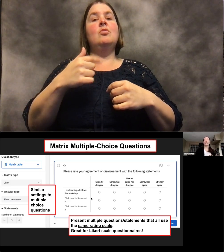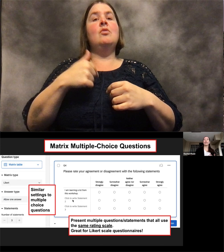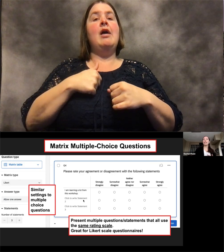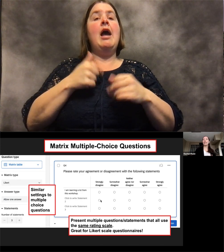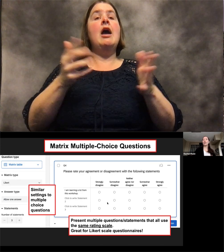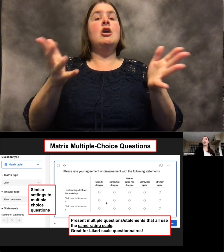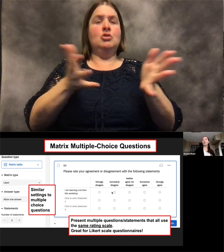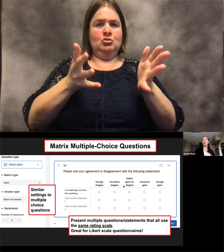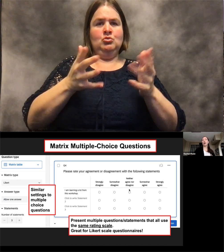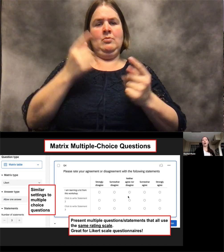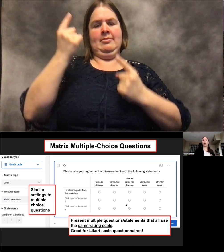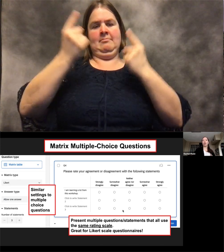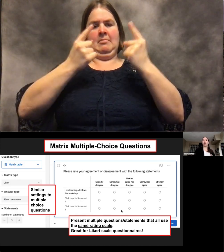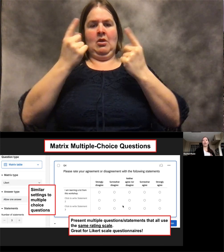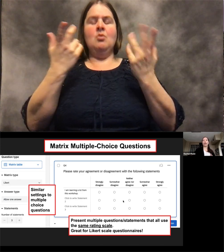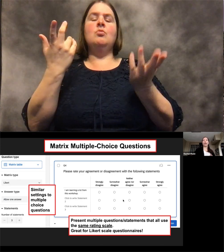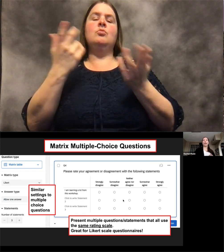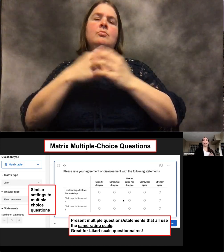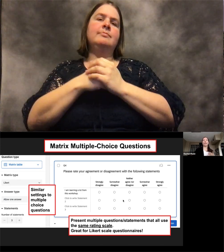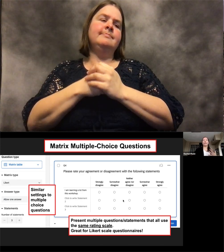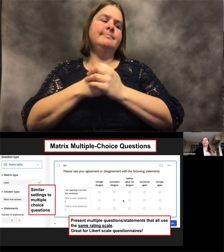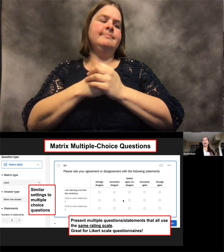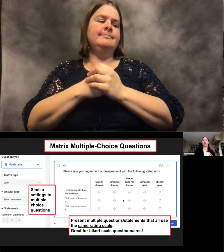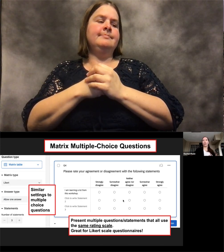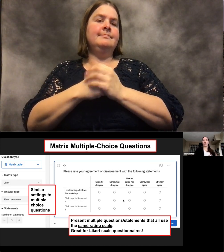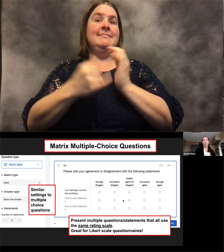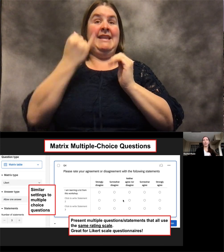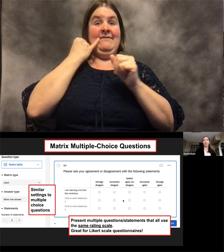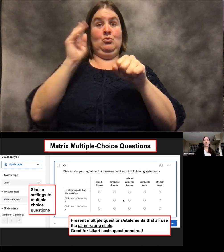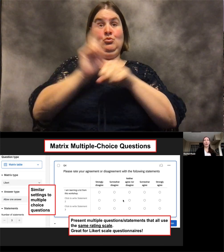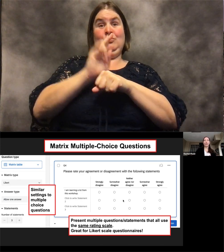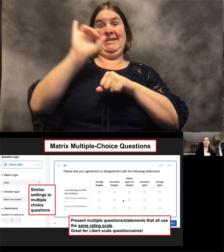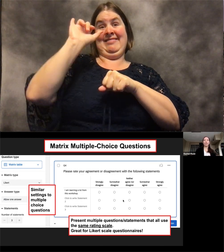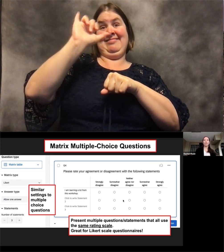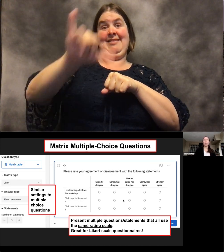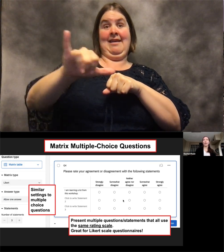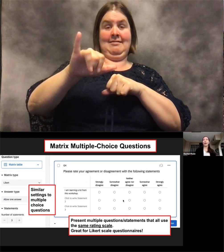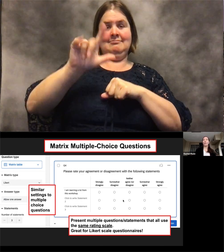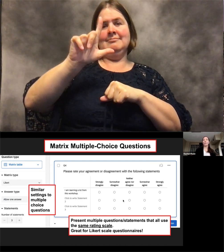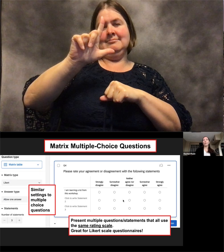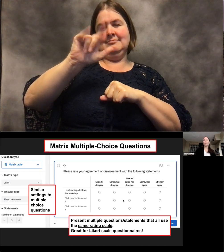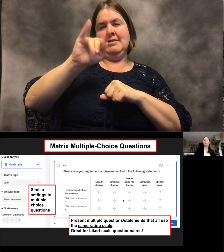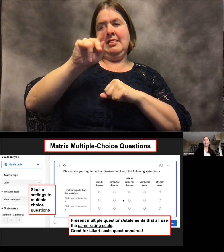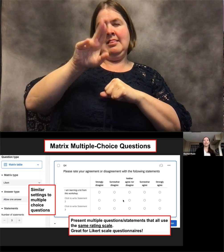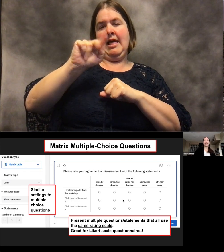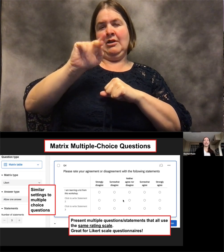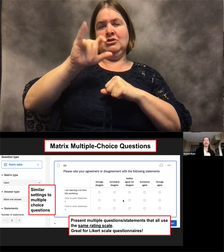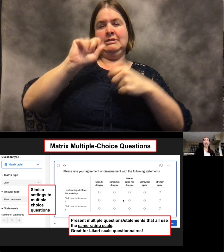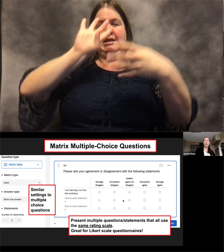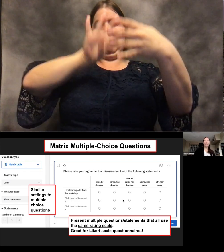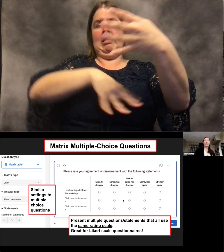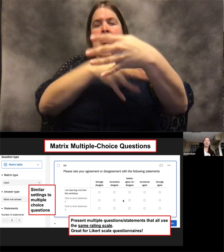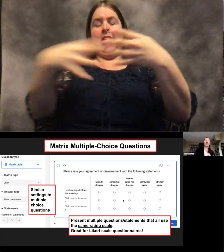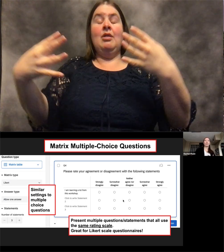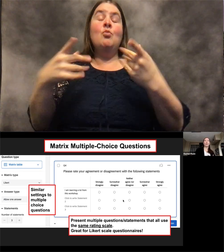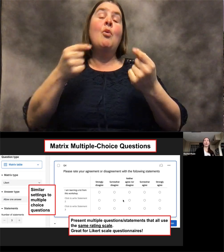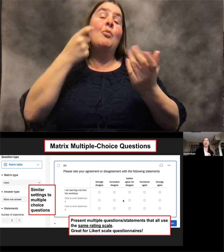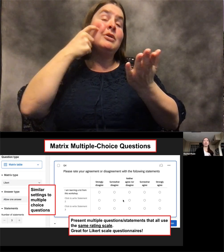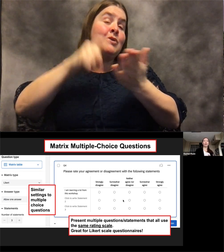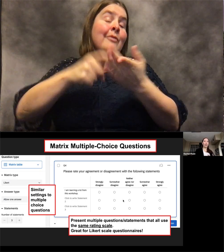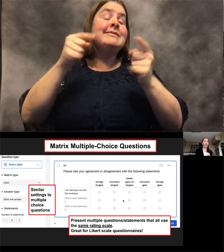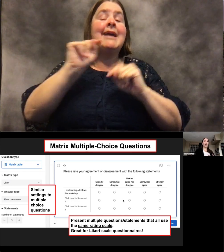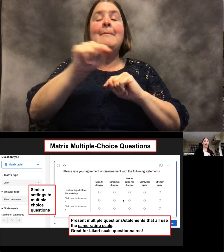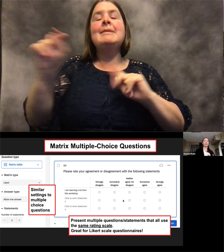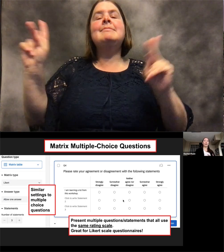do is if you are using this kind of response format, one of the things that can happen is what we